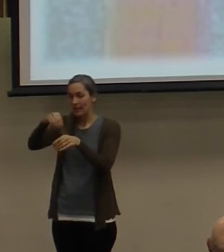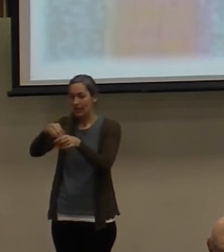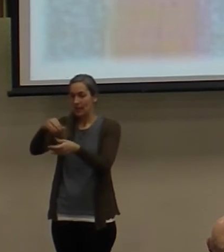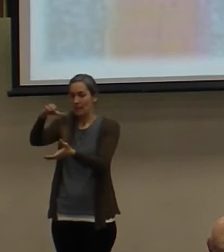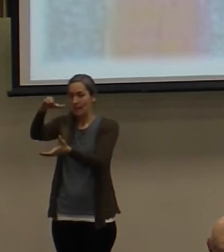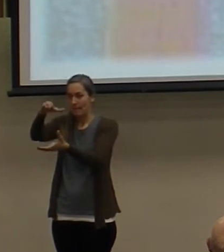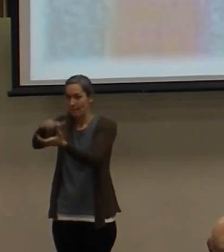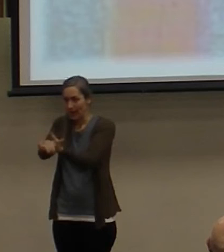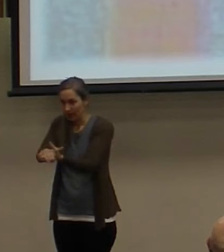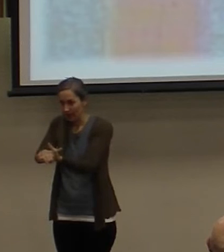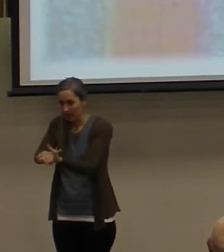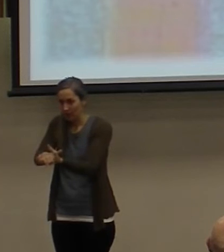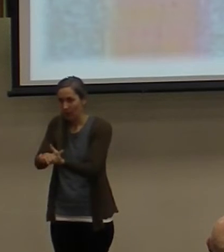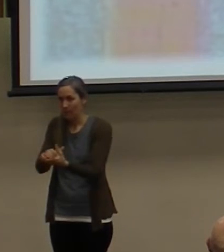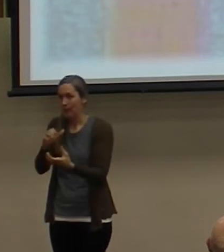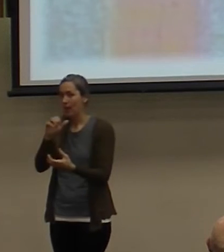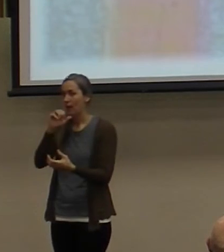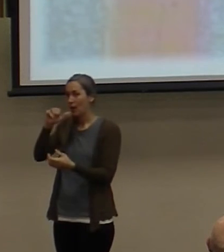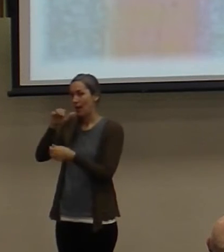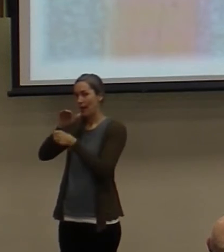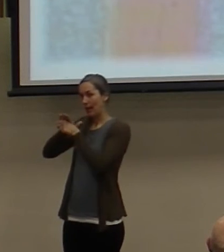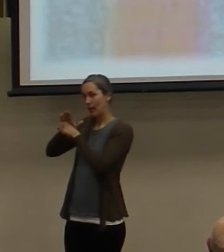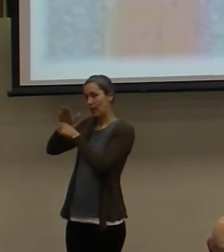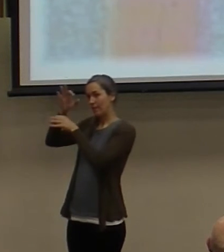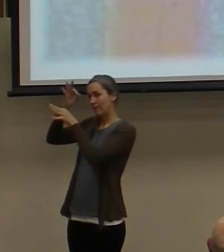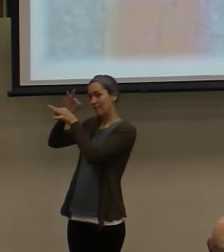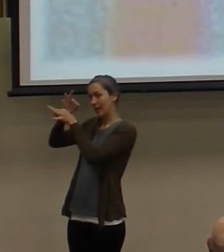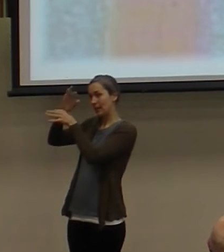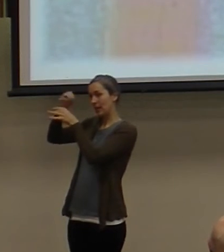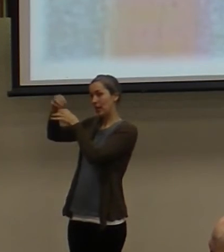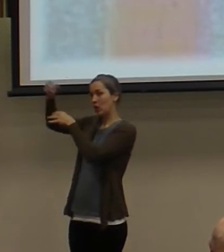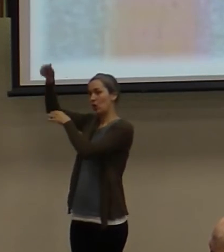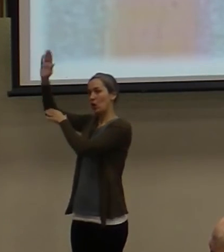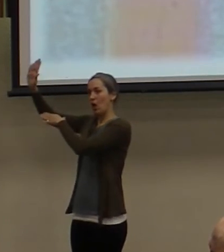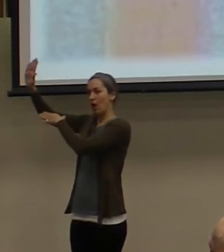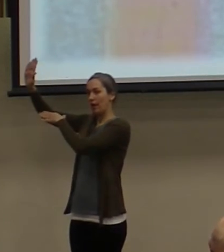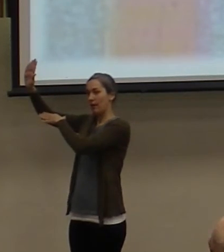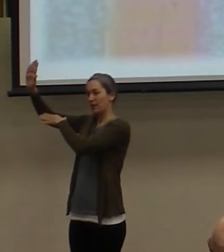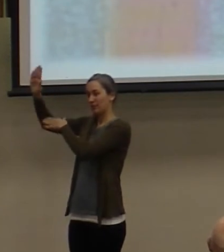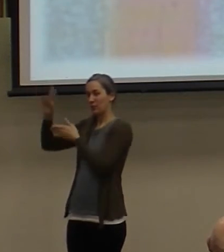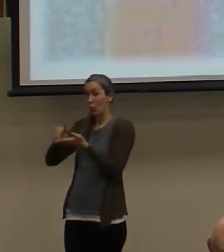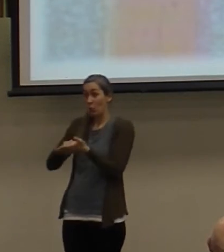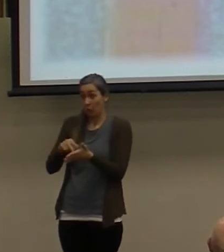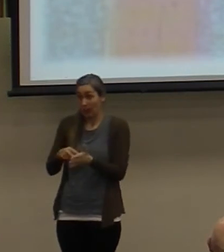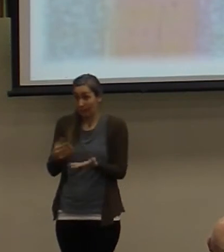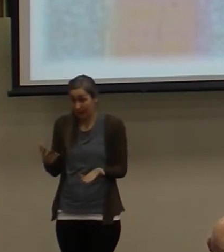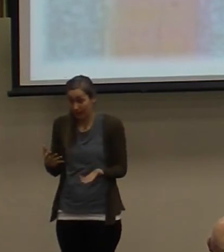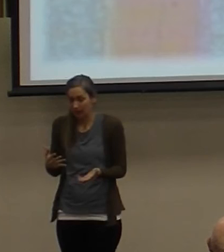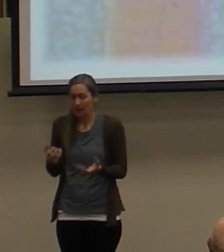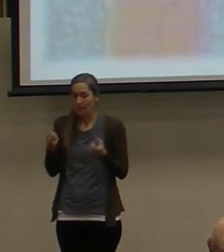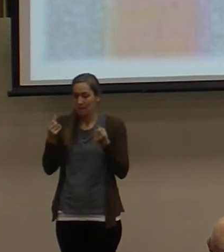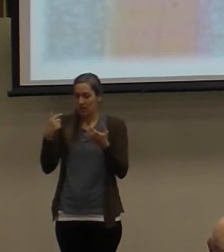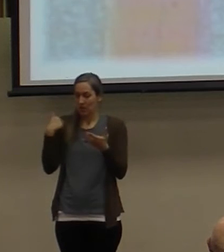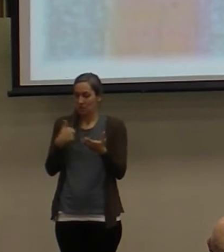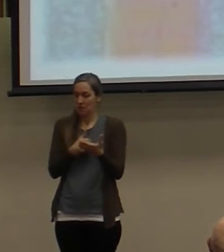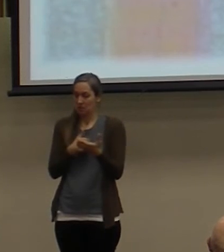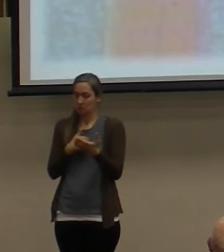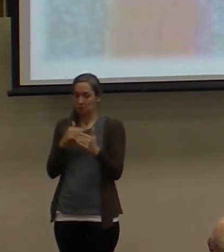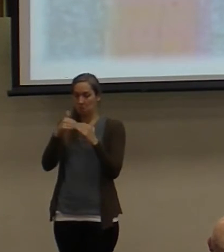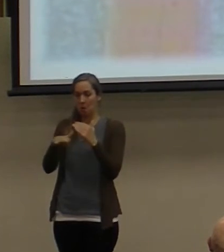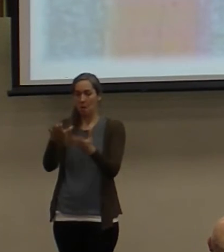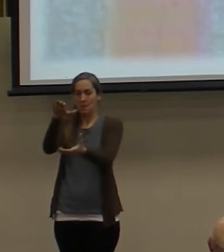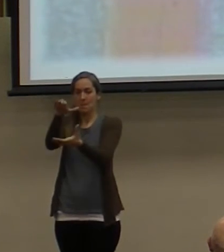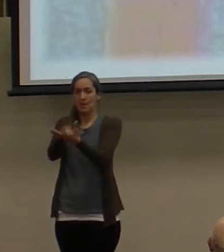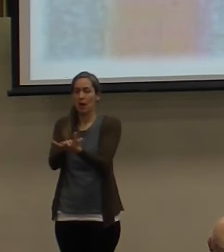enough faith in God. What do you mean? Well, I think many of us came into our marriages saying that,